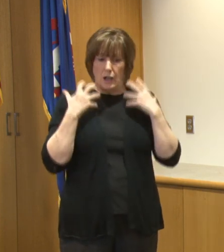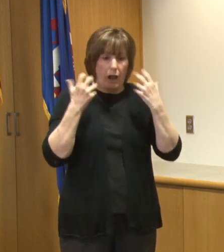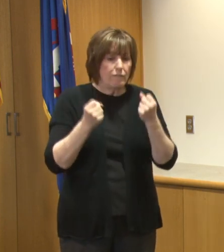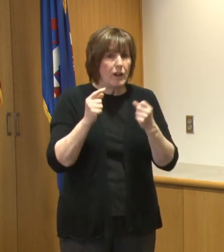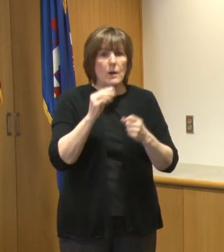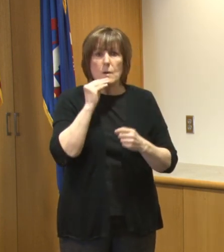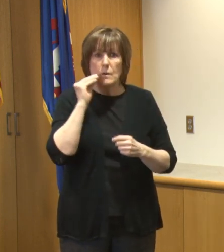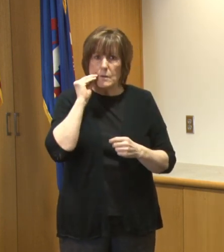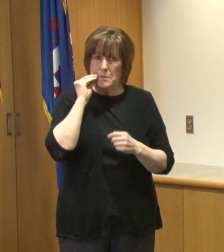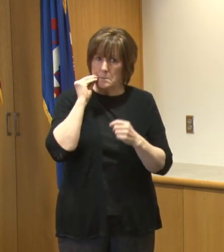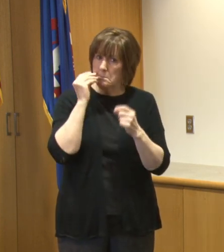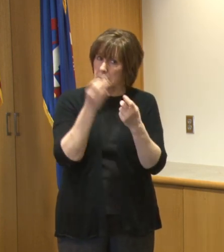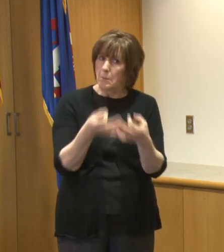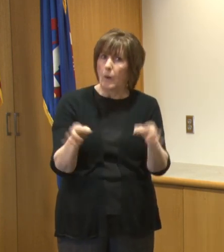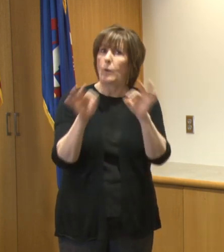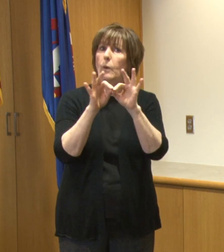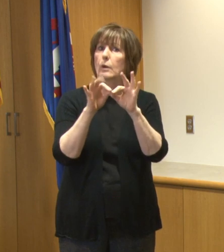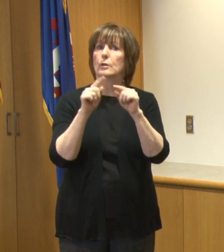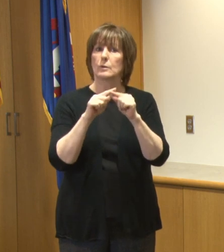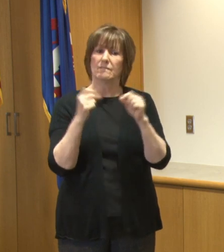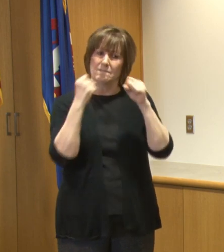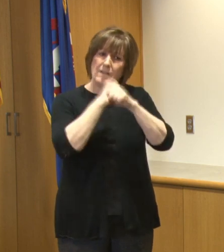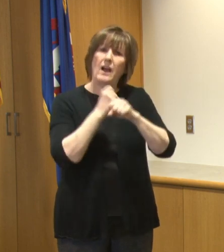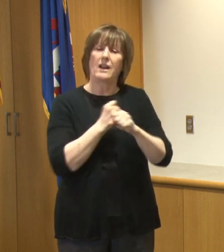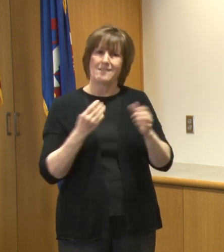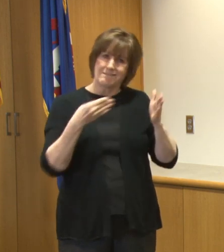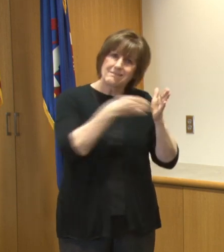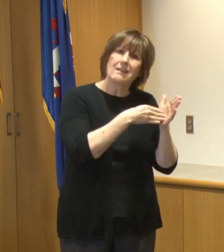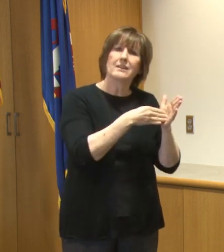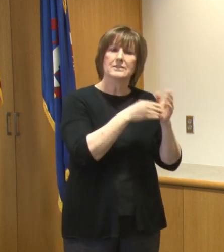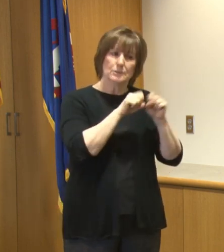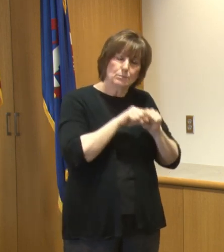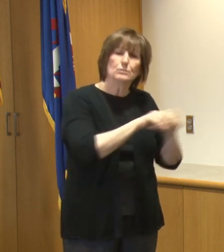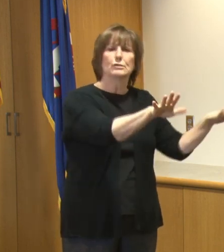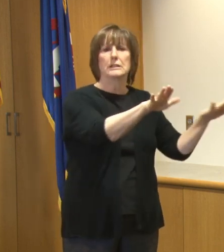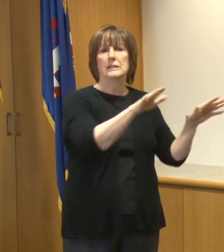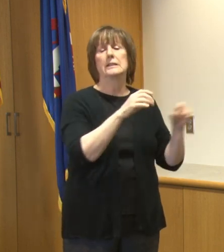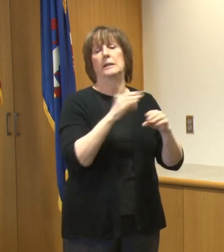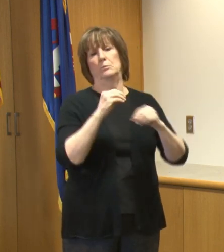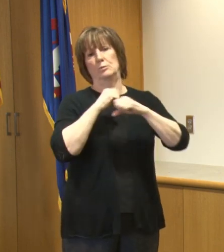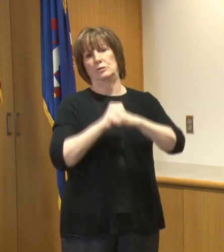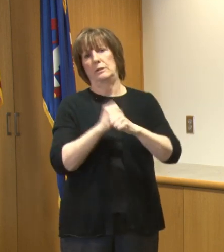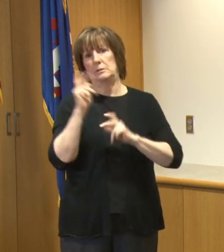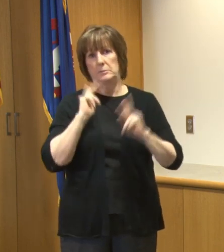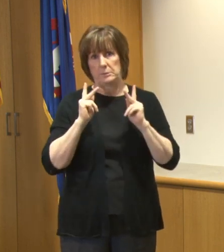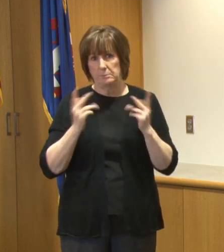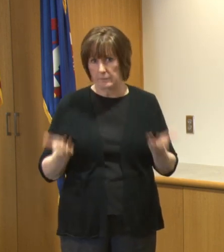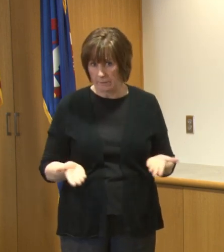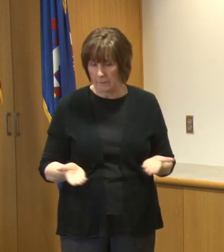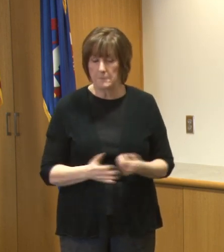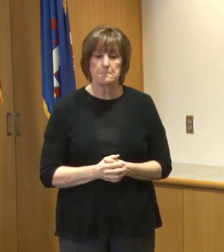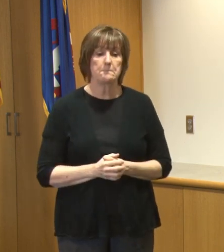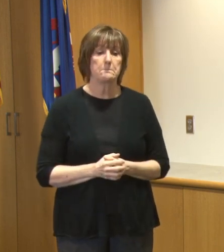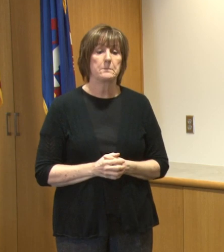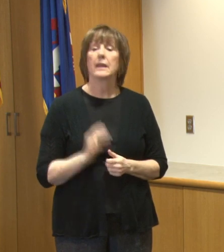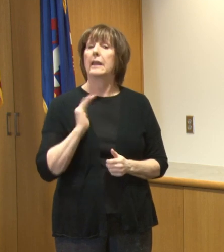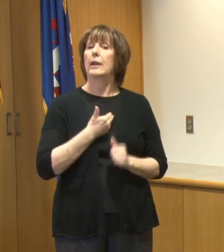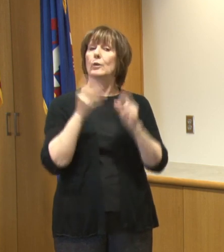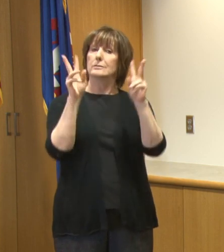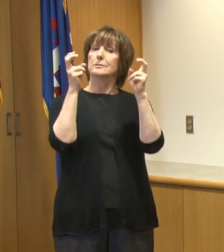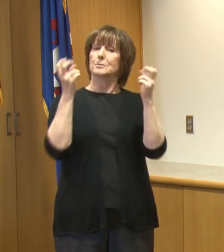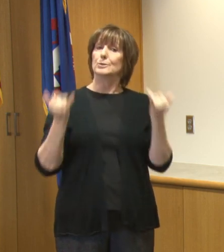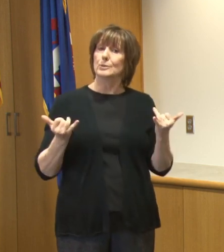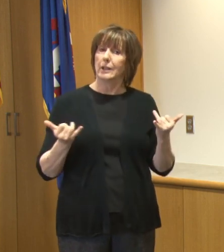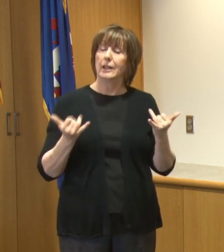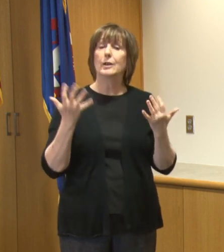so much to the fight against this disease and to protecting people in Lincoln. For our main topic today, we want